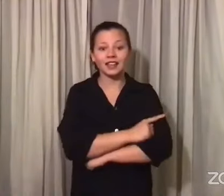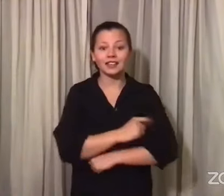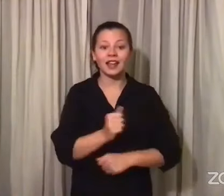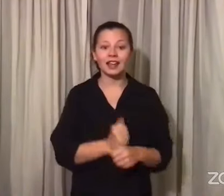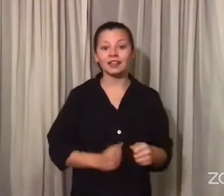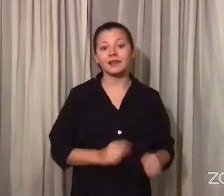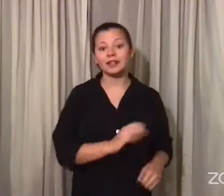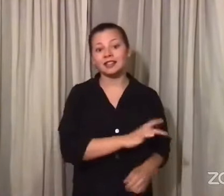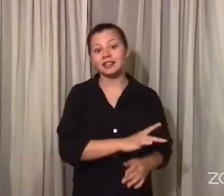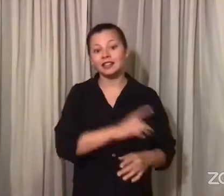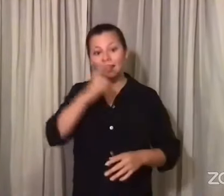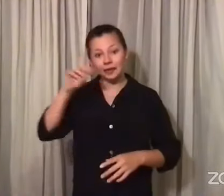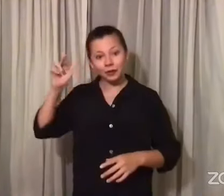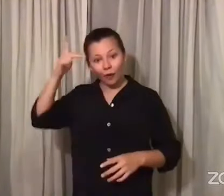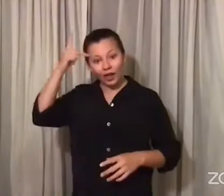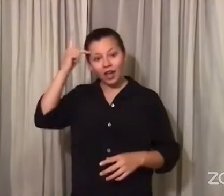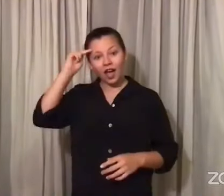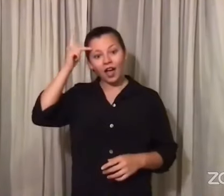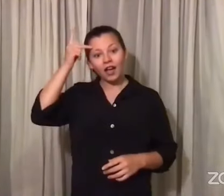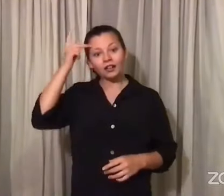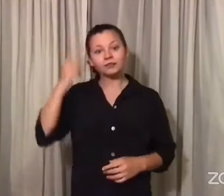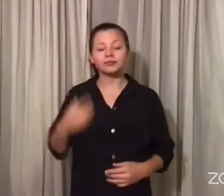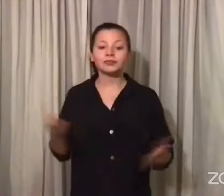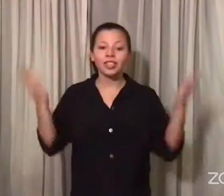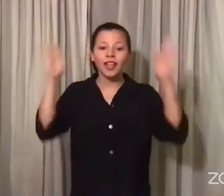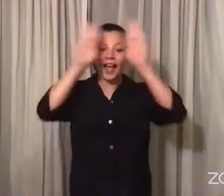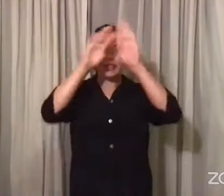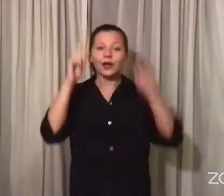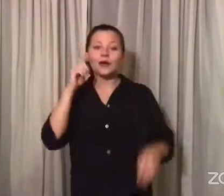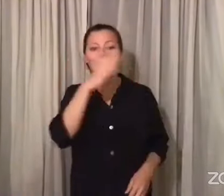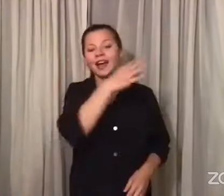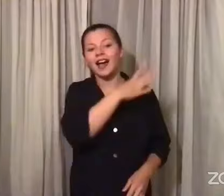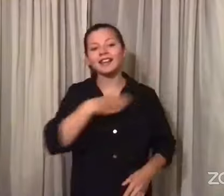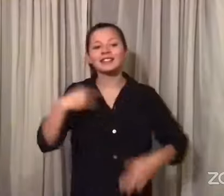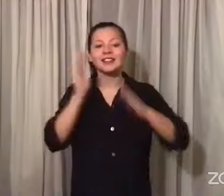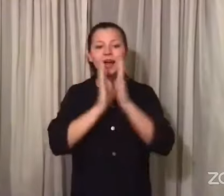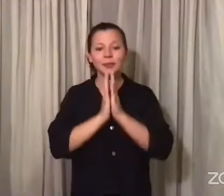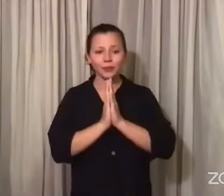But anytime I feel the paranoia, I close my eyes and I pray.